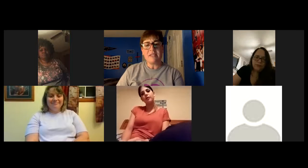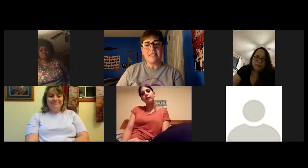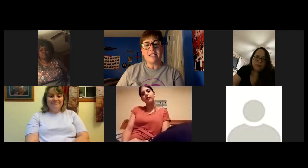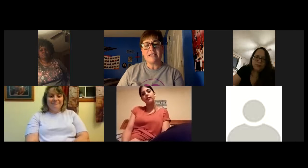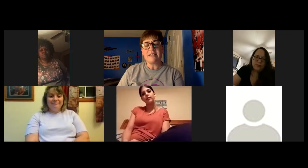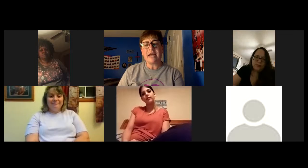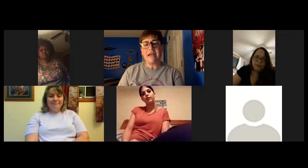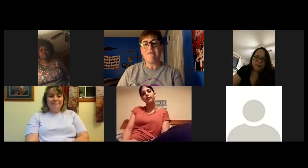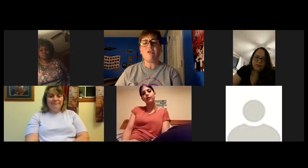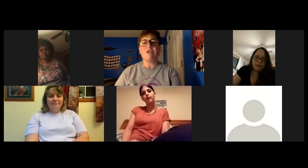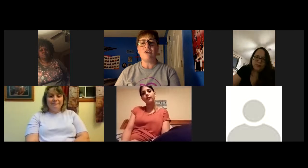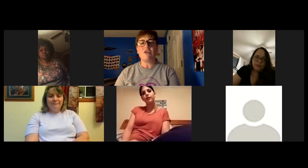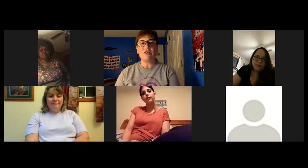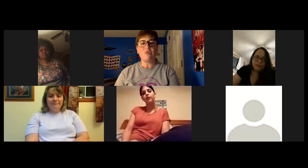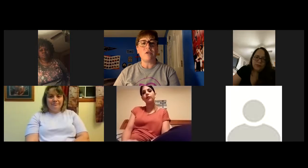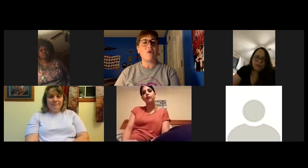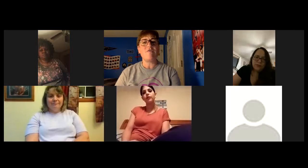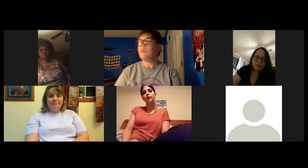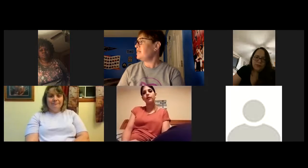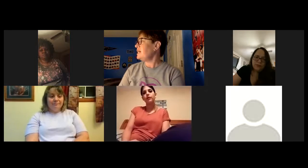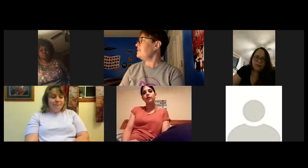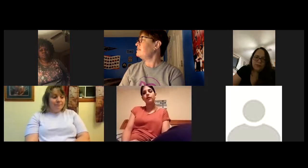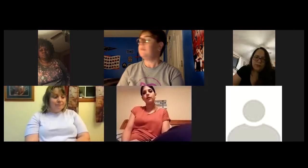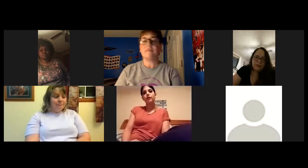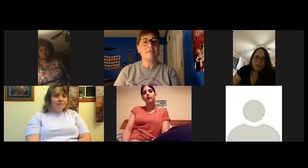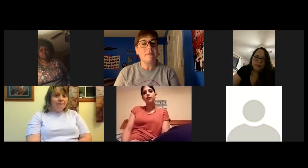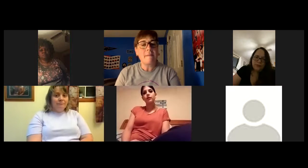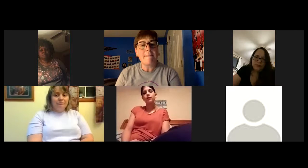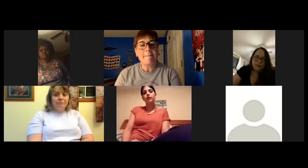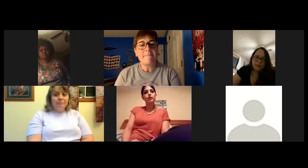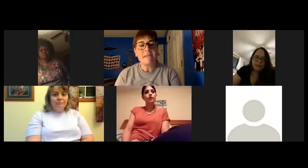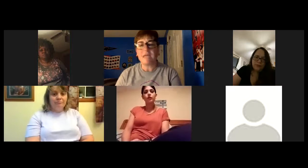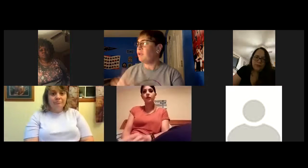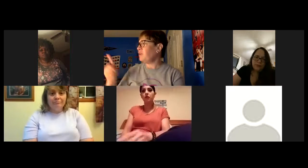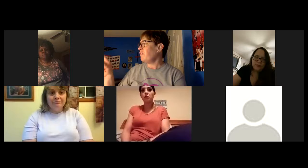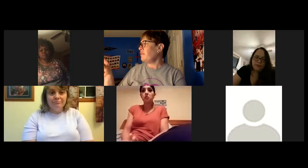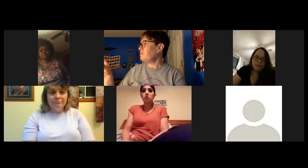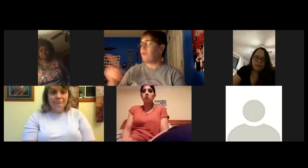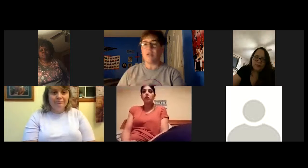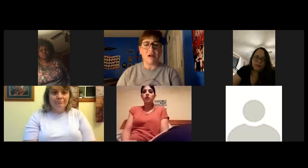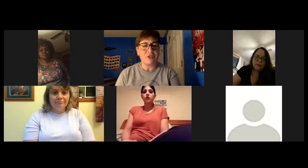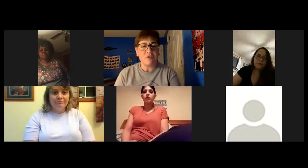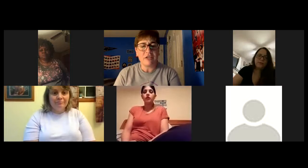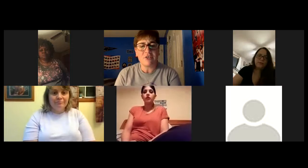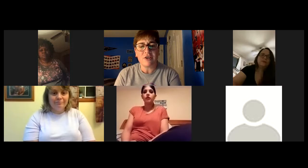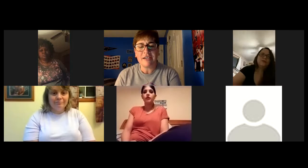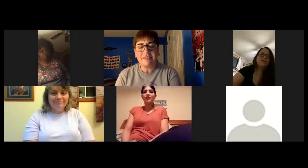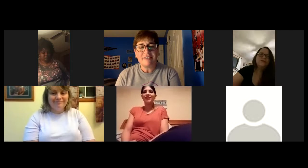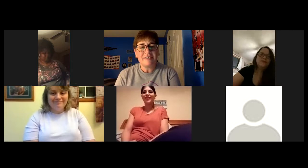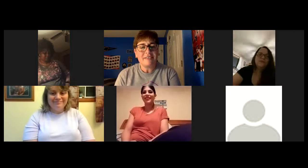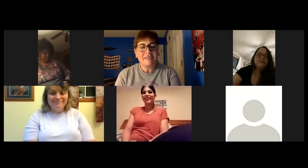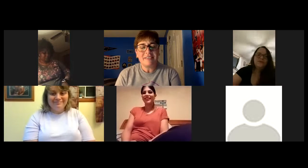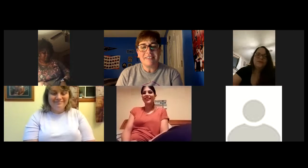some of the sentences that I have here, or are y'all good and you want to quit for the night? I keep looking over there because my little clock's over there. Sorry.